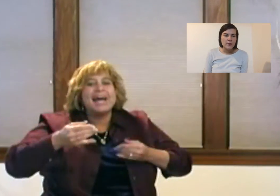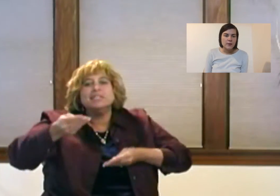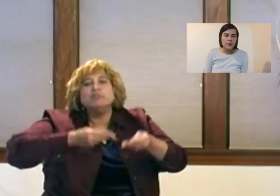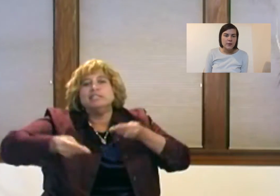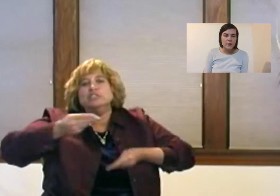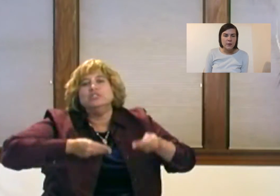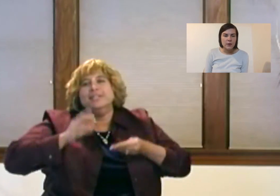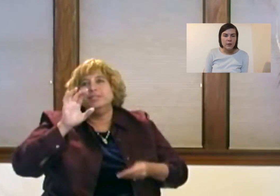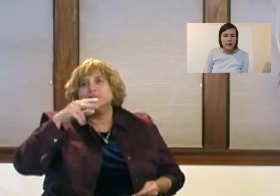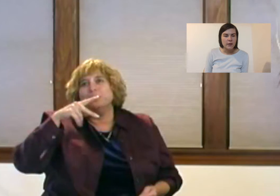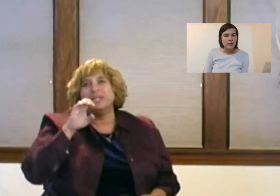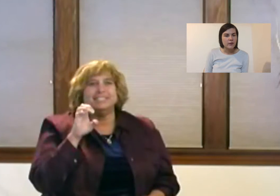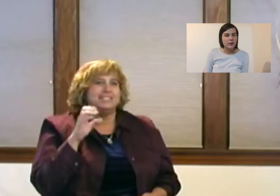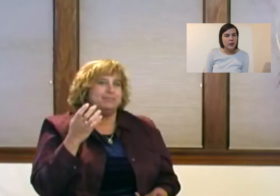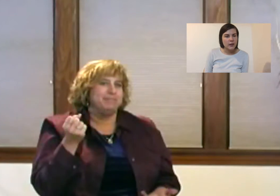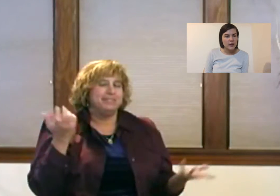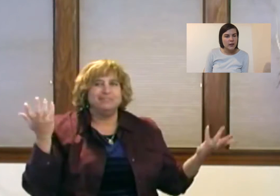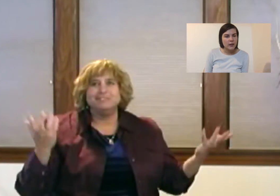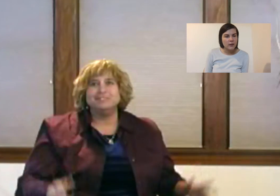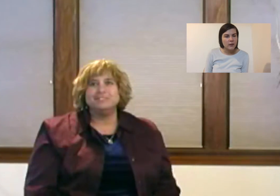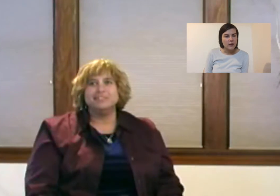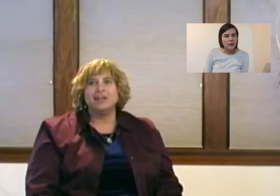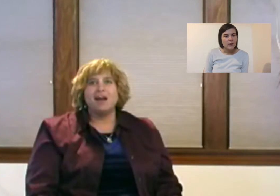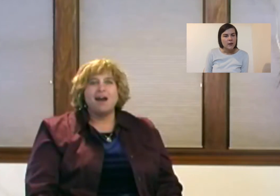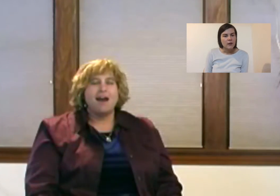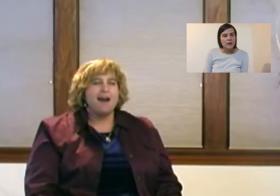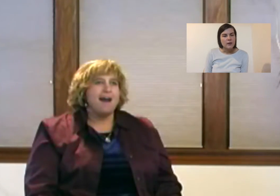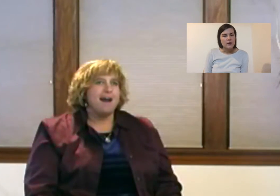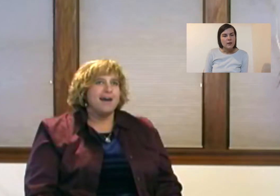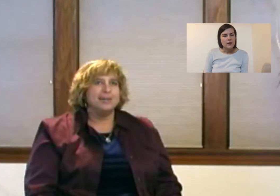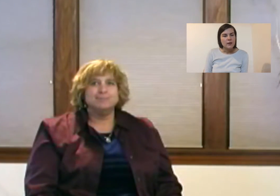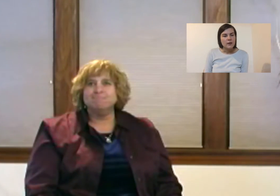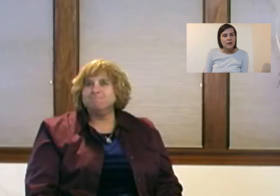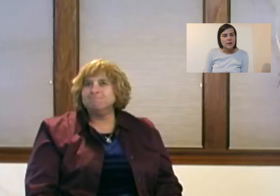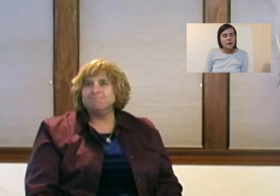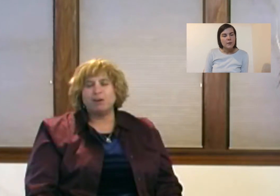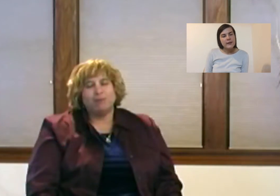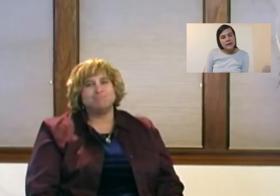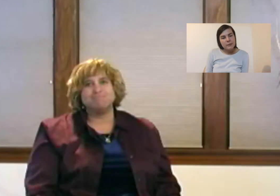I'm also familiar with different cooking,